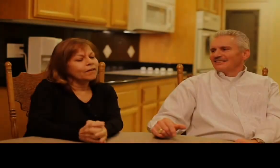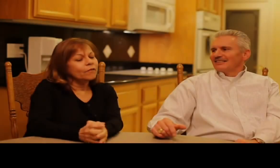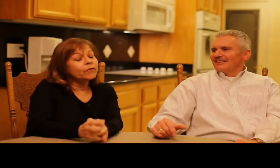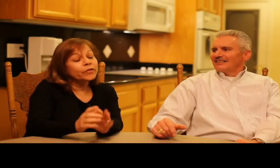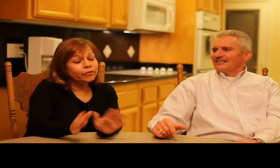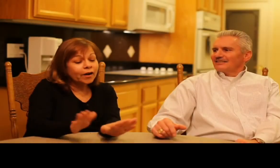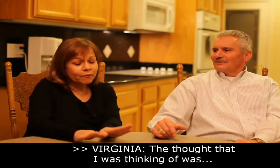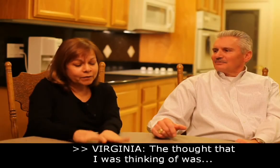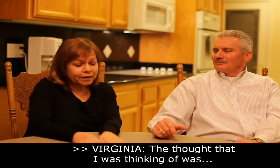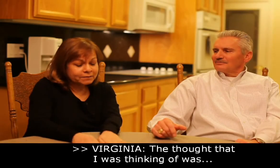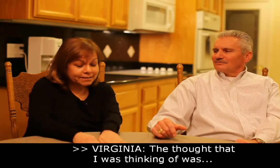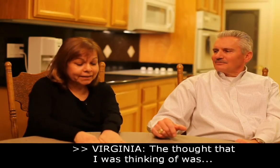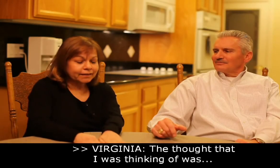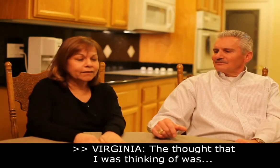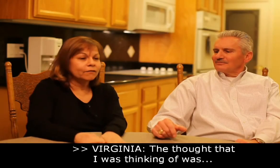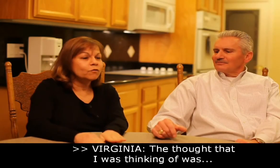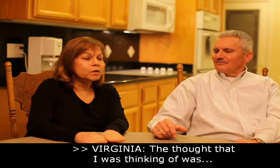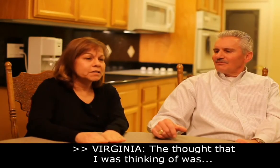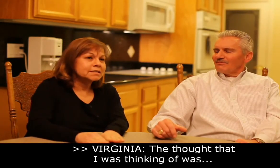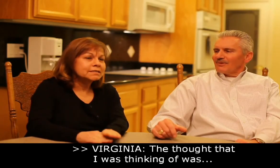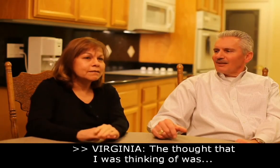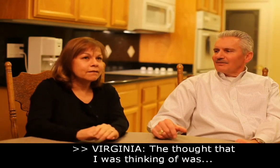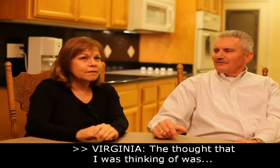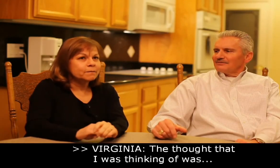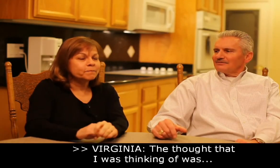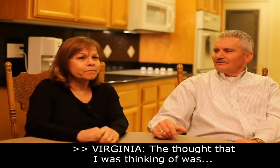Well, what I was thinking of was